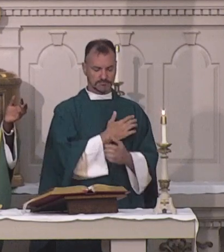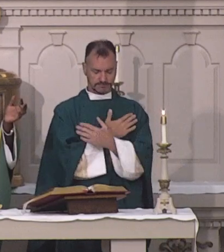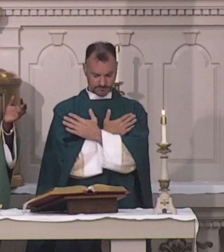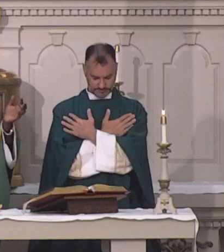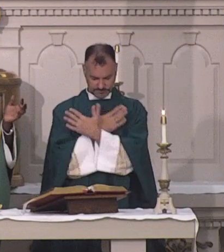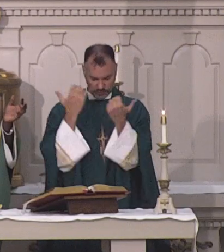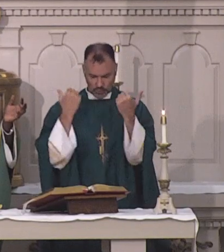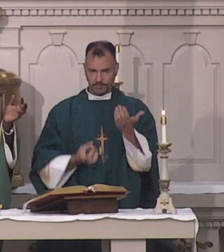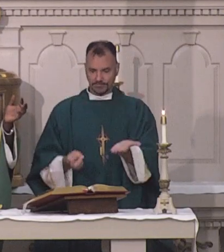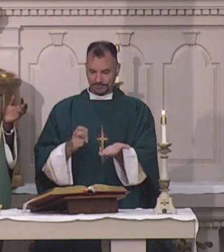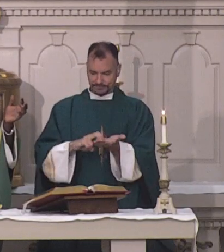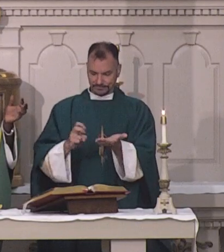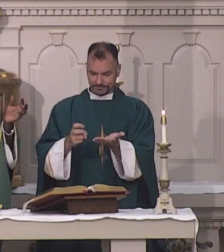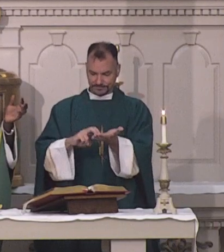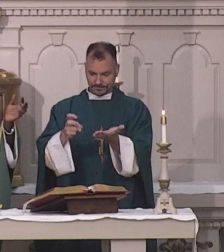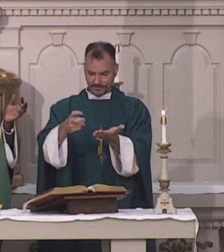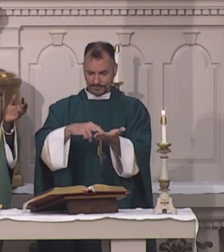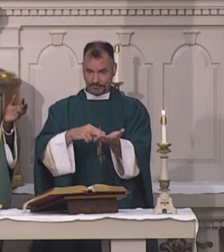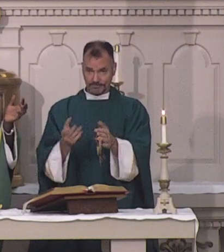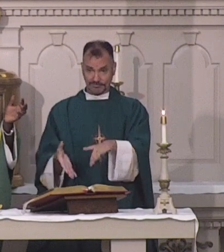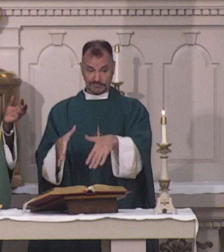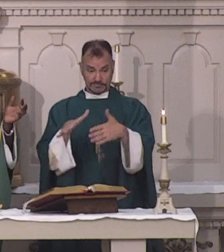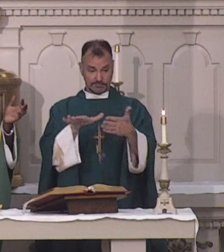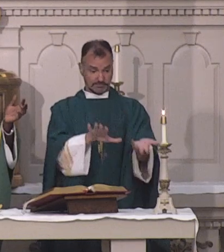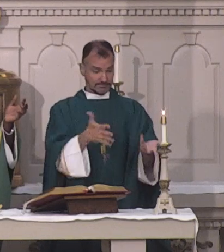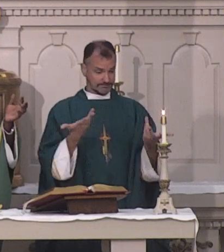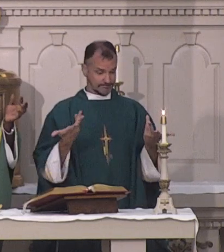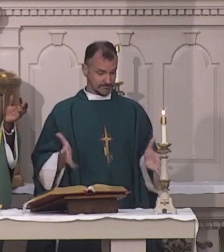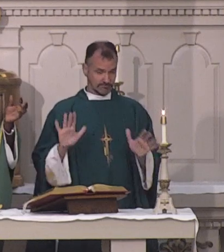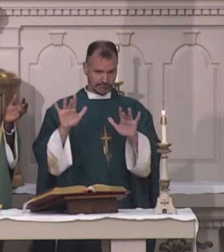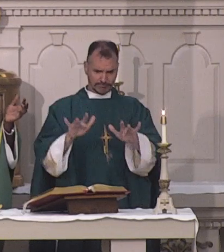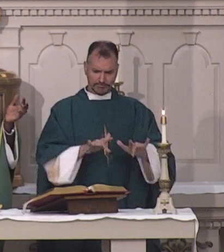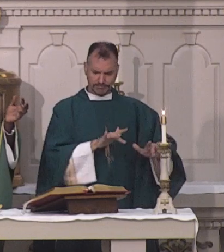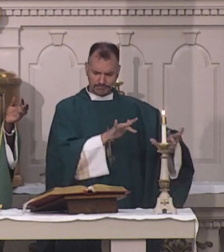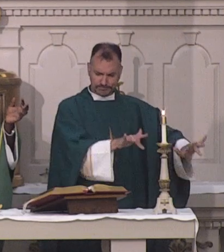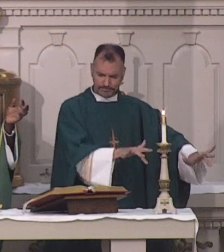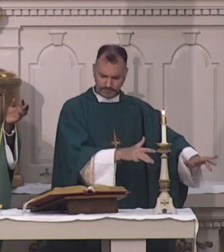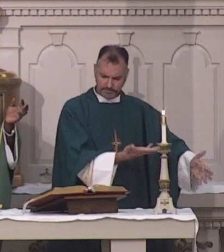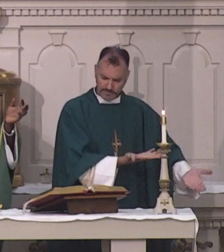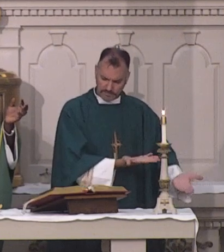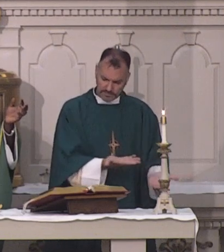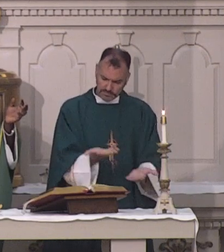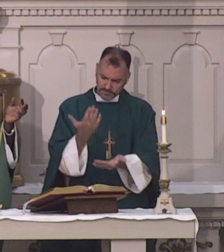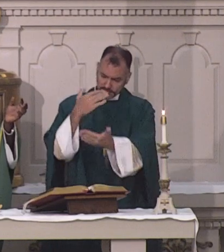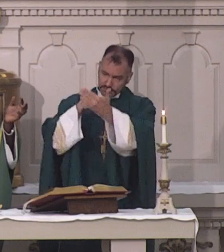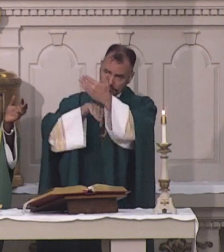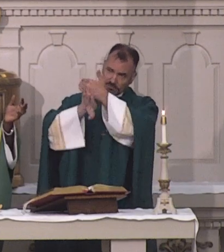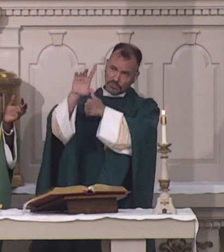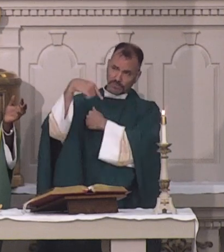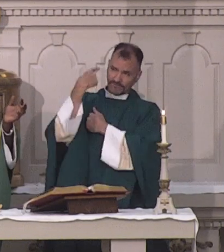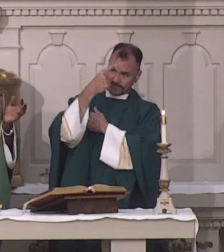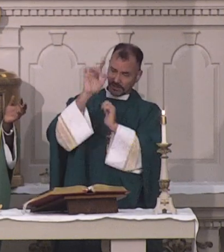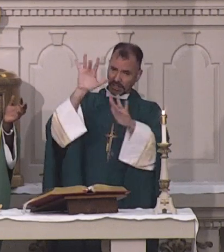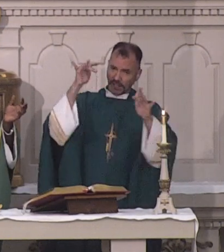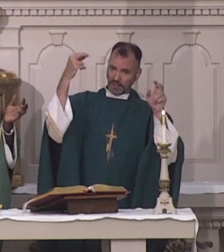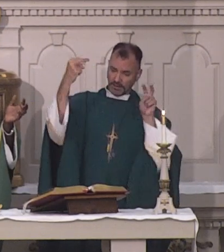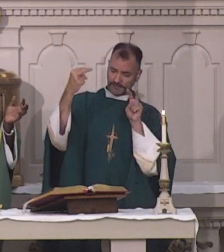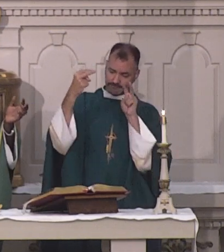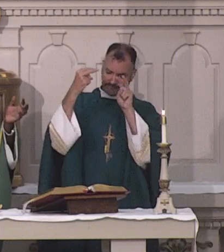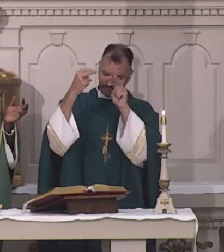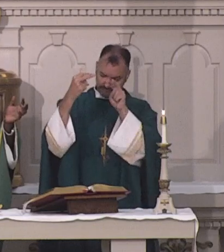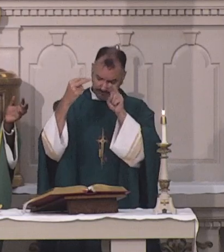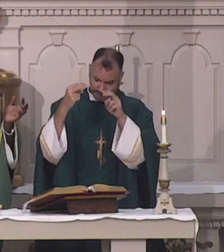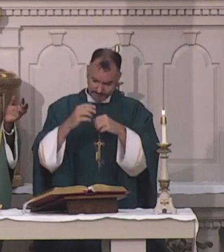Remember also our brothers and sisters who have fallen asleep in the hope of the resurrection, and all who have died in your